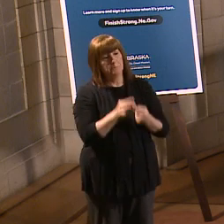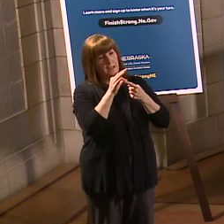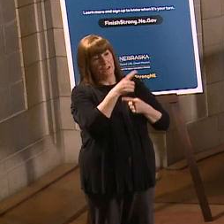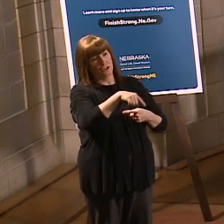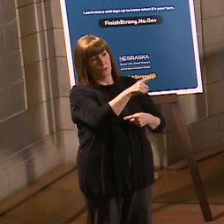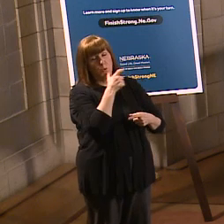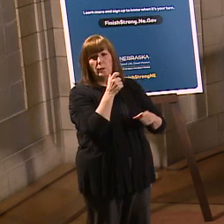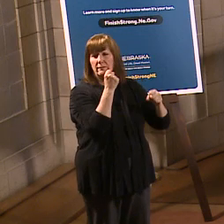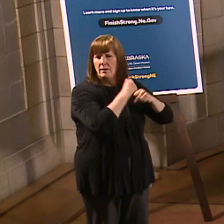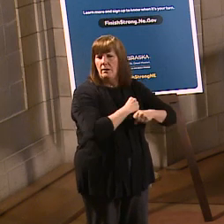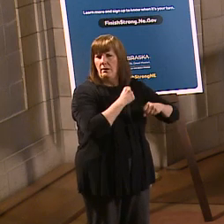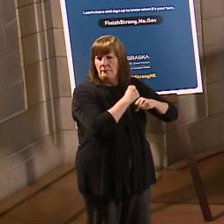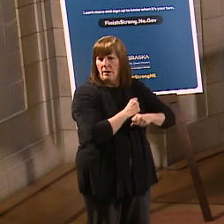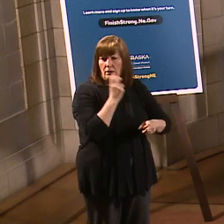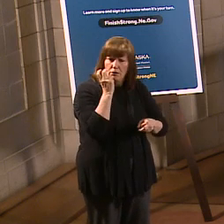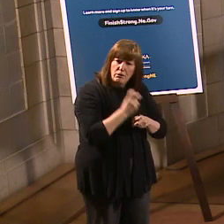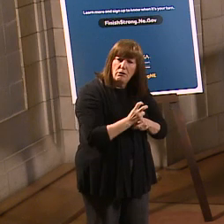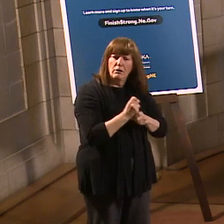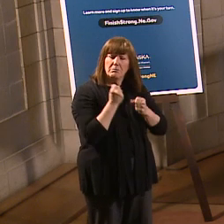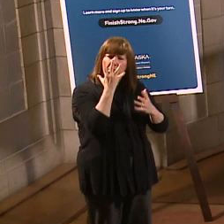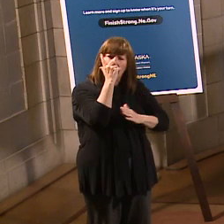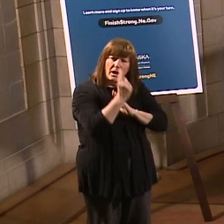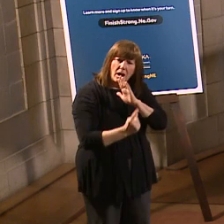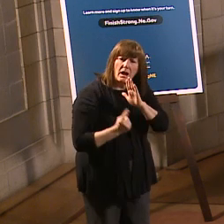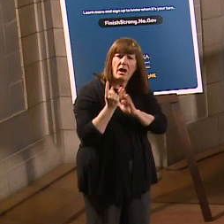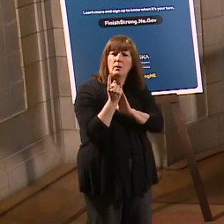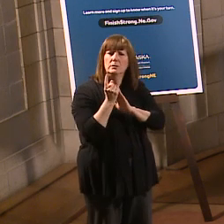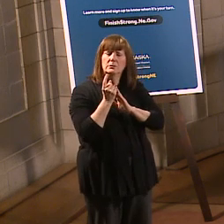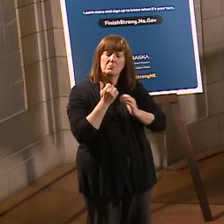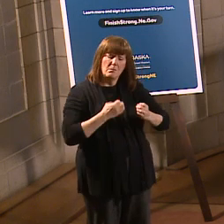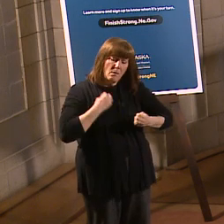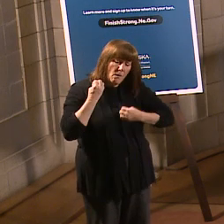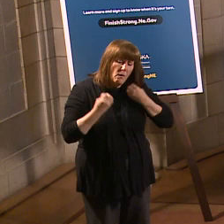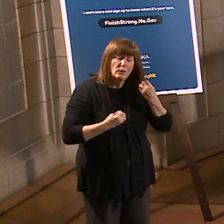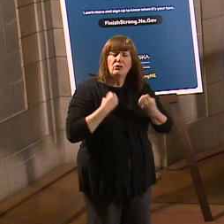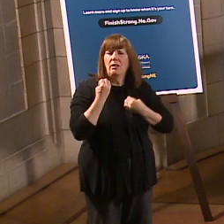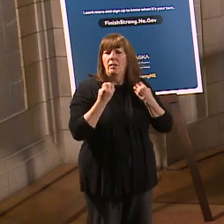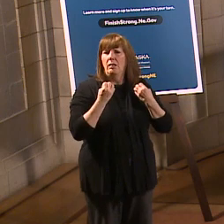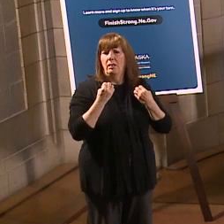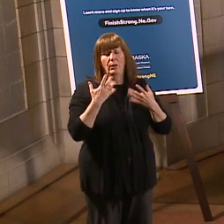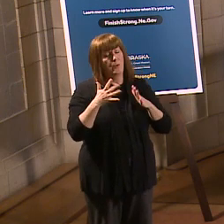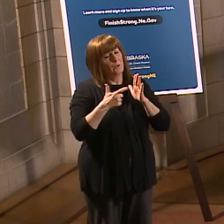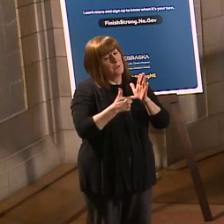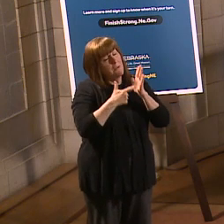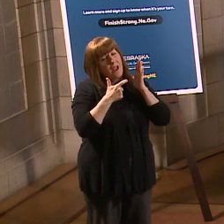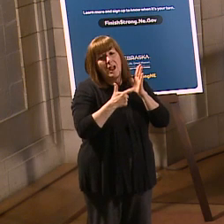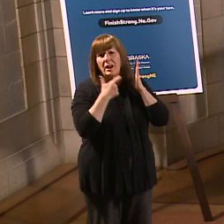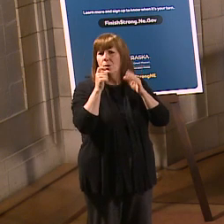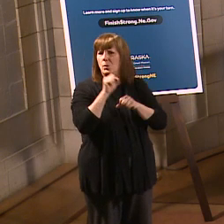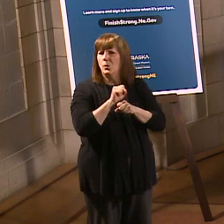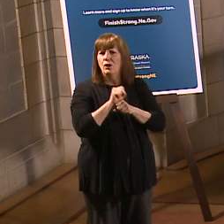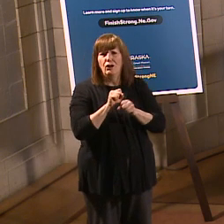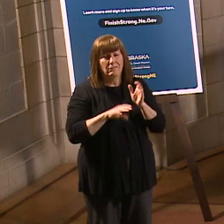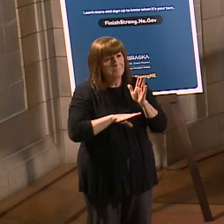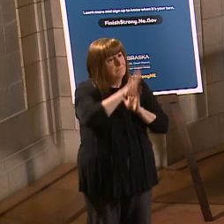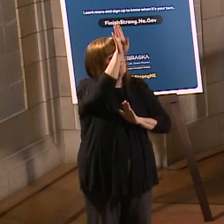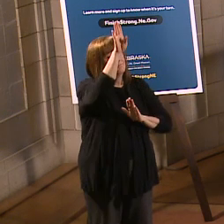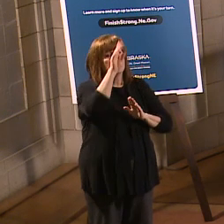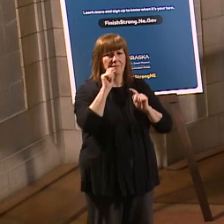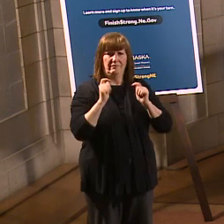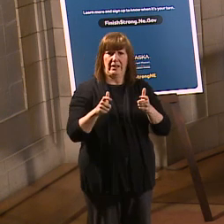fought a difficult fight through long hours, emotional stressors, and an overly demanding workload while in a fast-changing